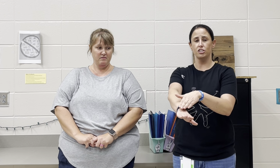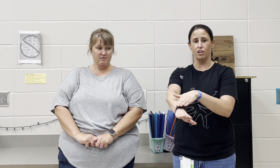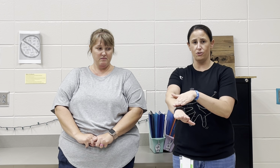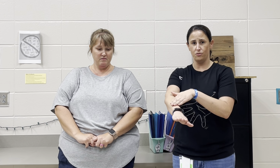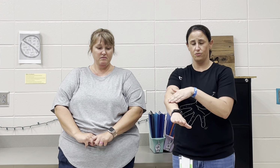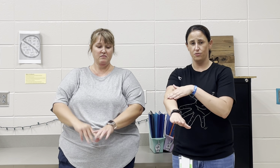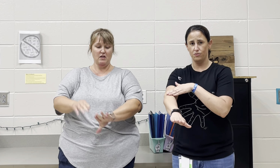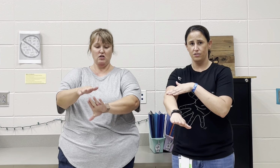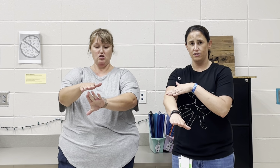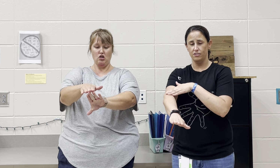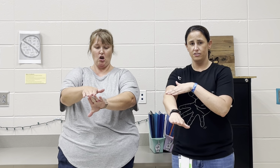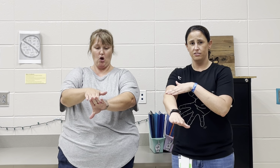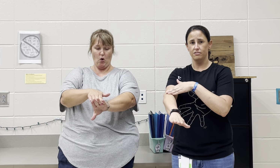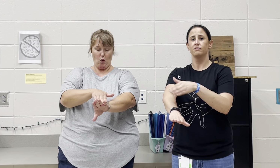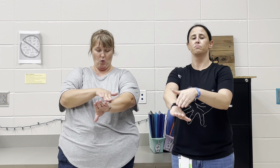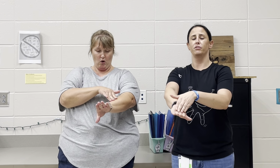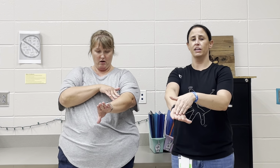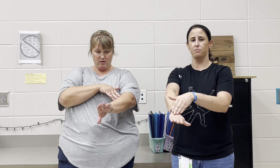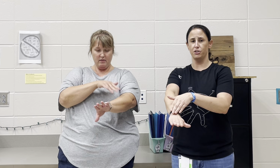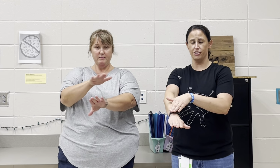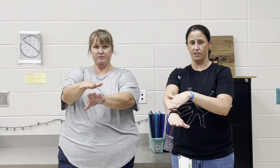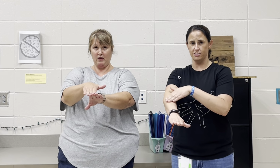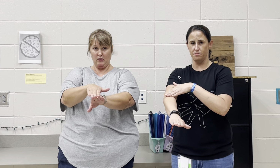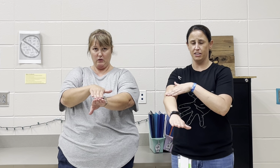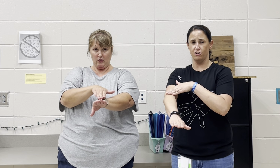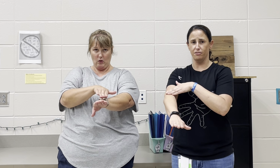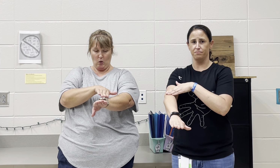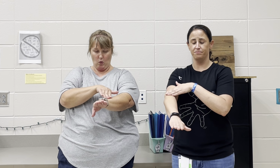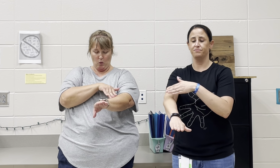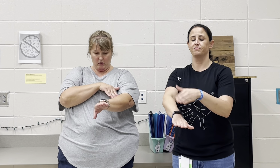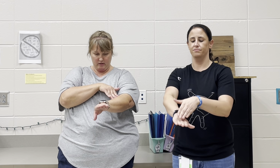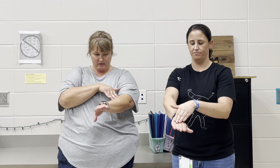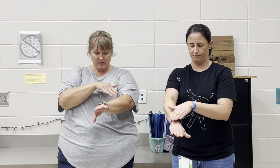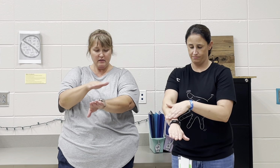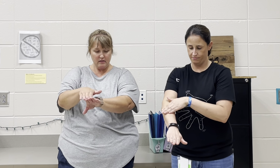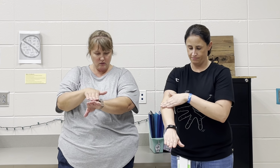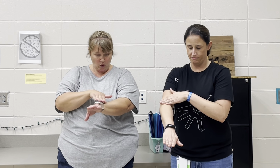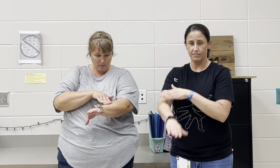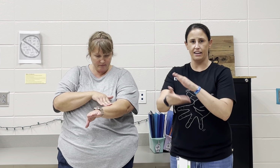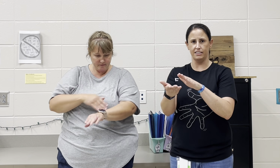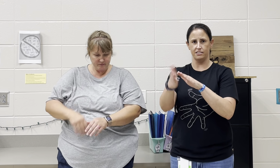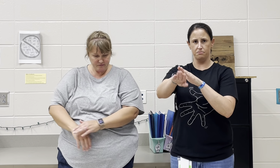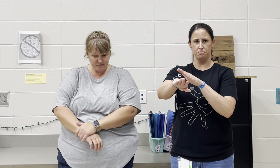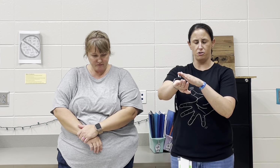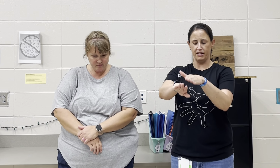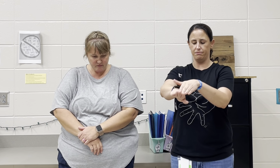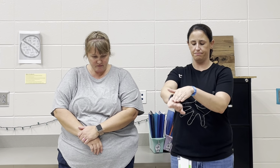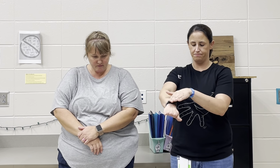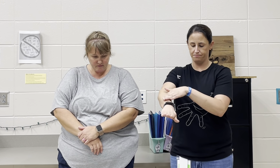Slow. Moving up your non-dominant arm. And it's palm down.